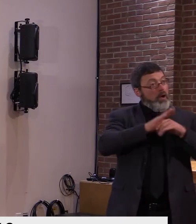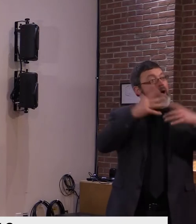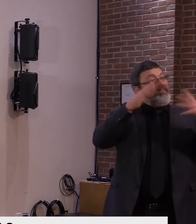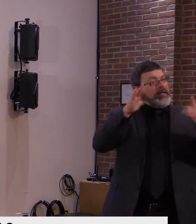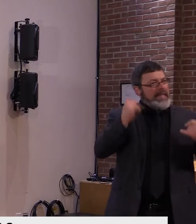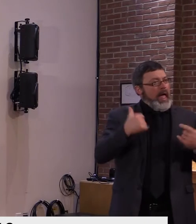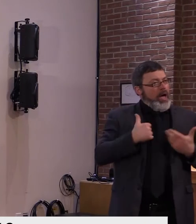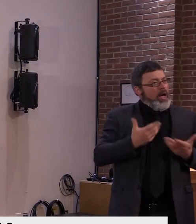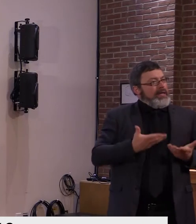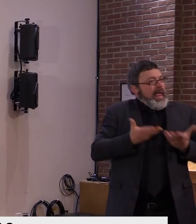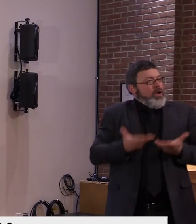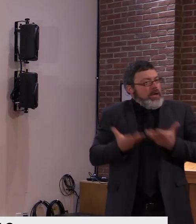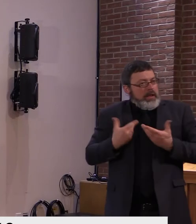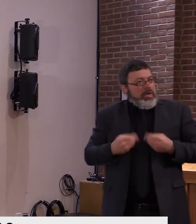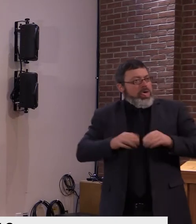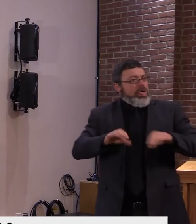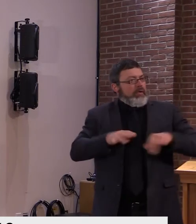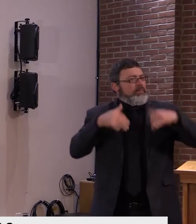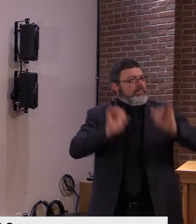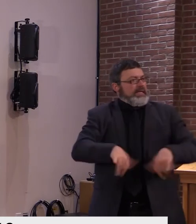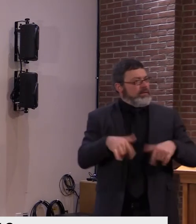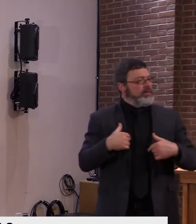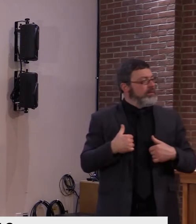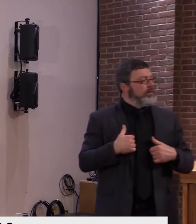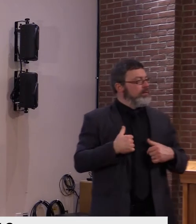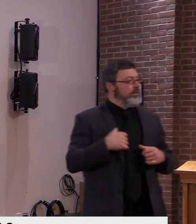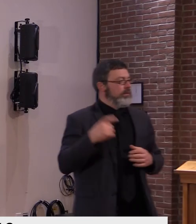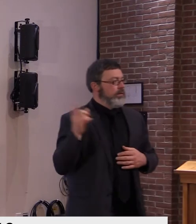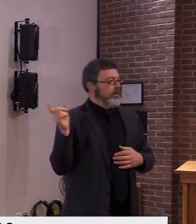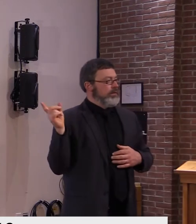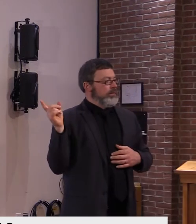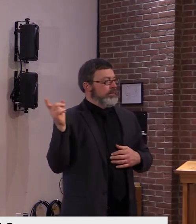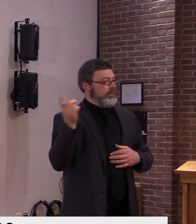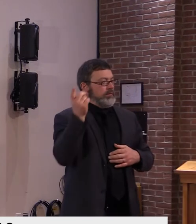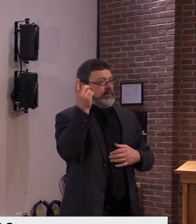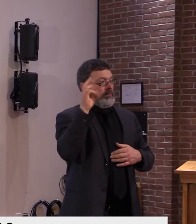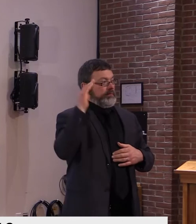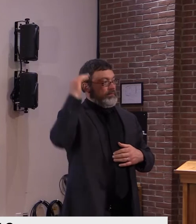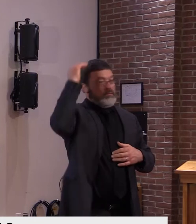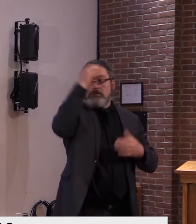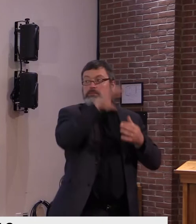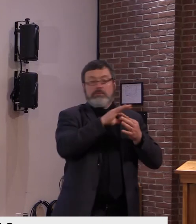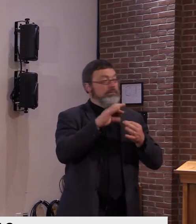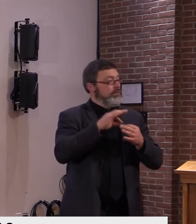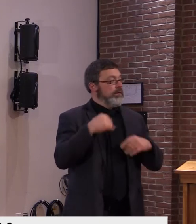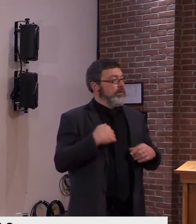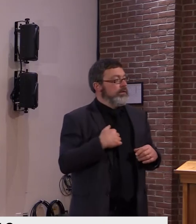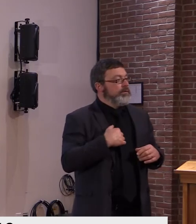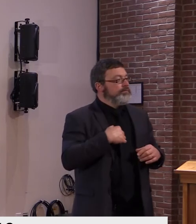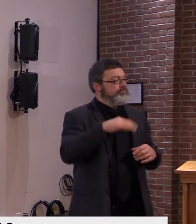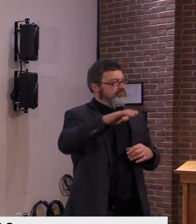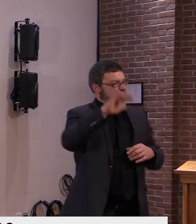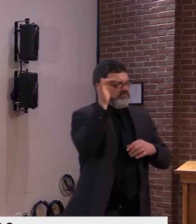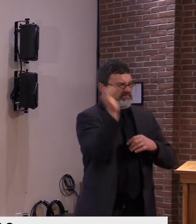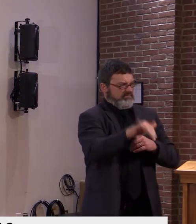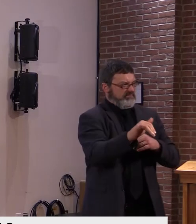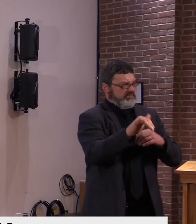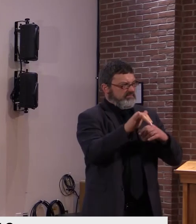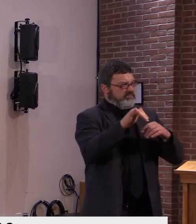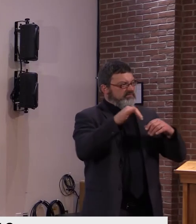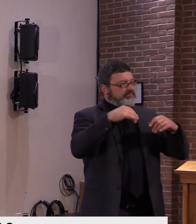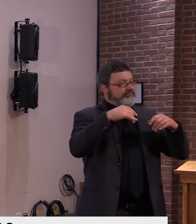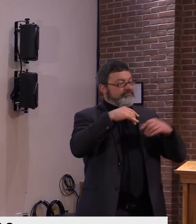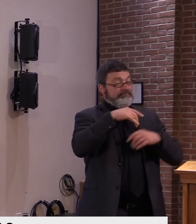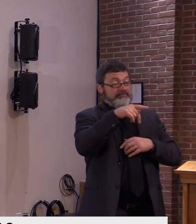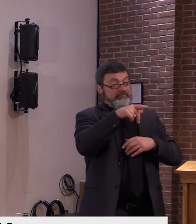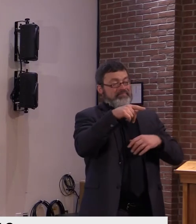person, which means that even 3 months after you presumably resolved your infection, you felt well for